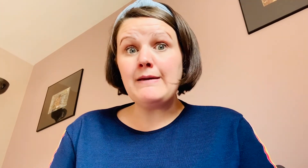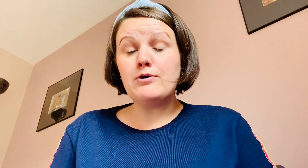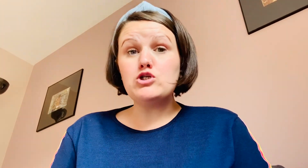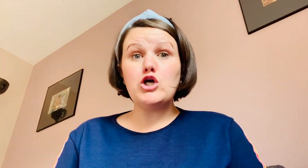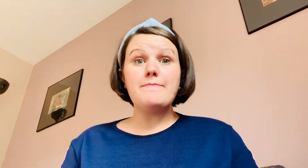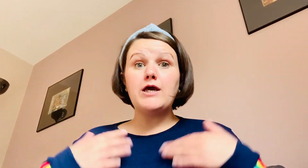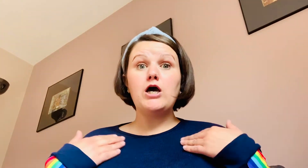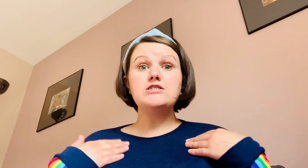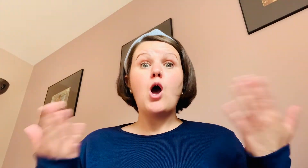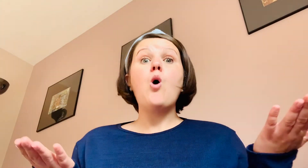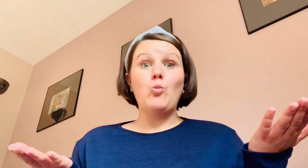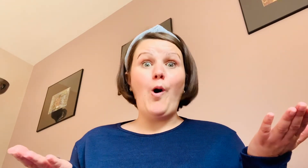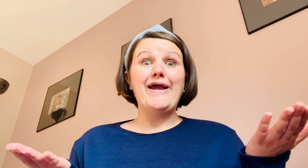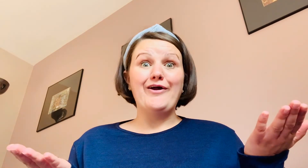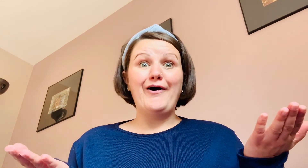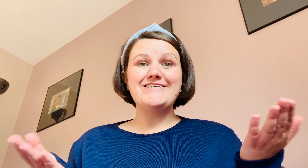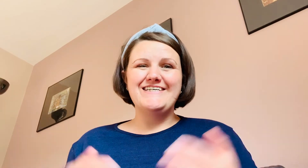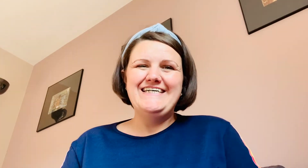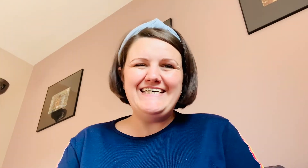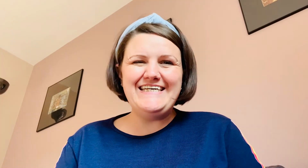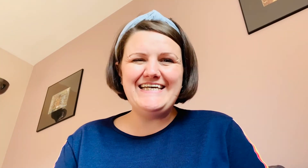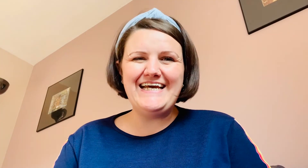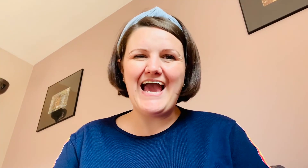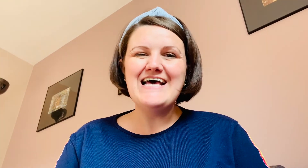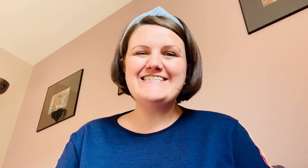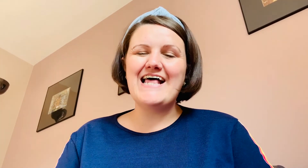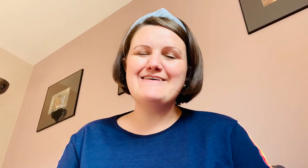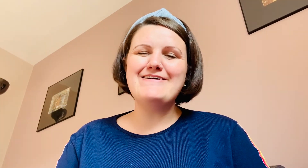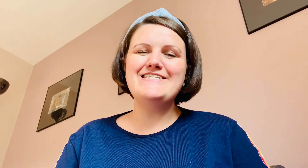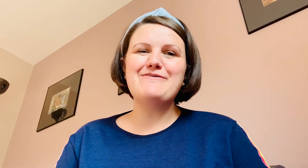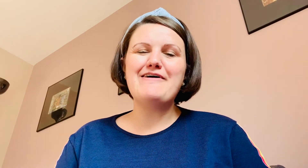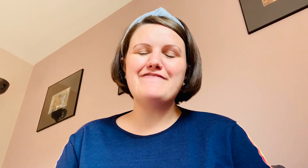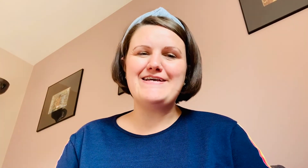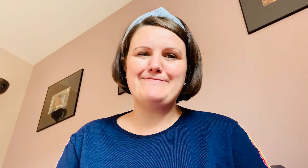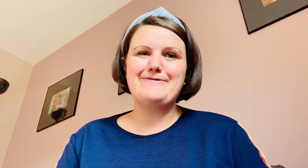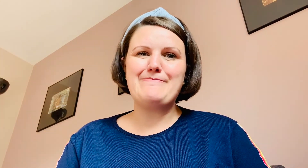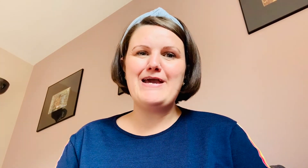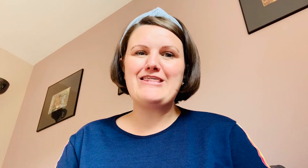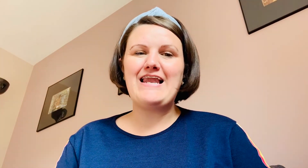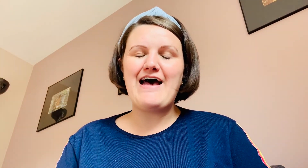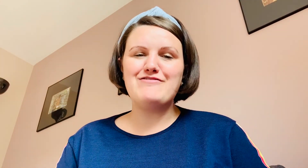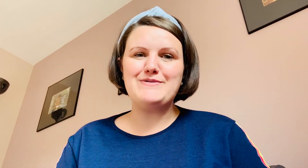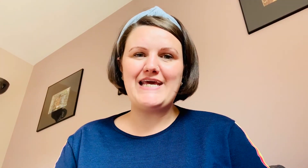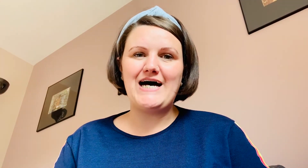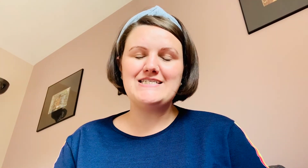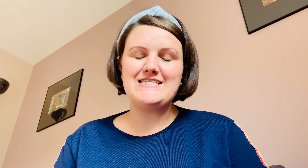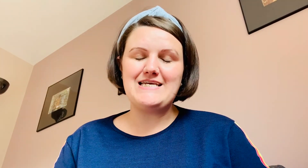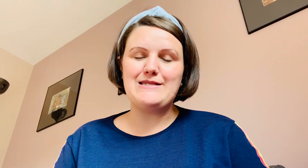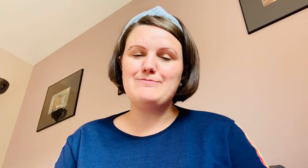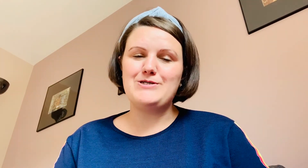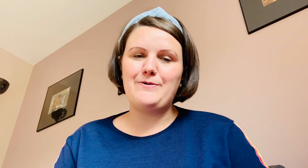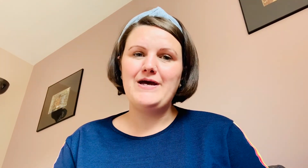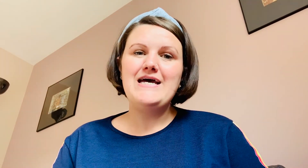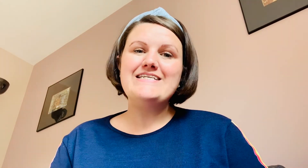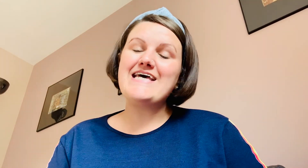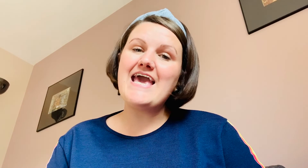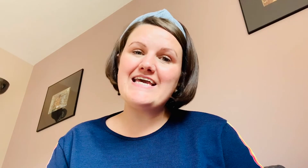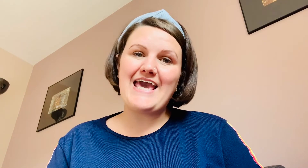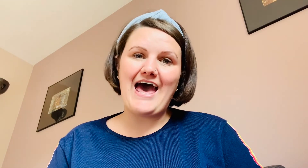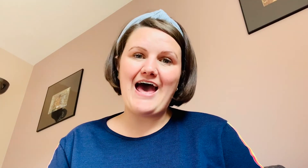on people too, because why not? Send them into our Facebook page and let everybody else see them too.